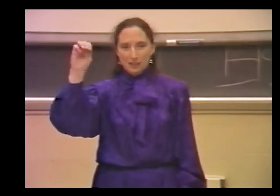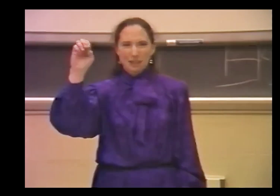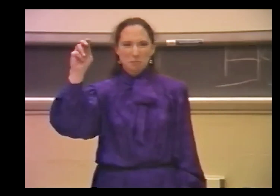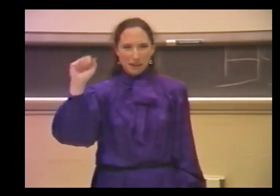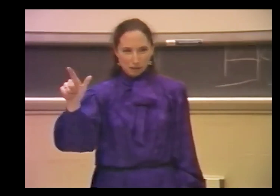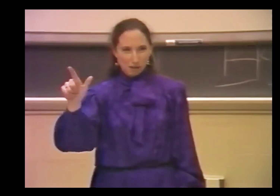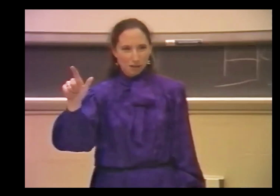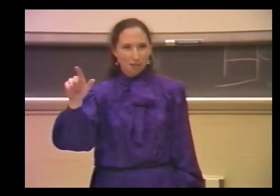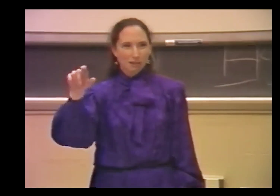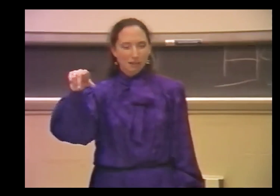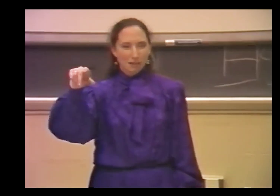autosegmental